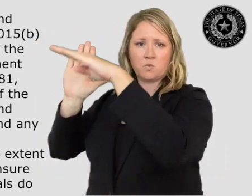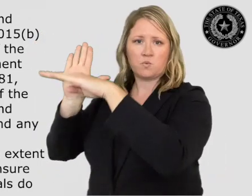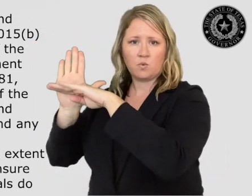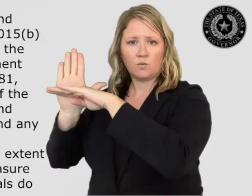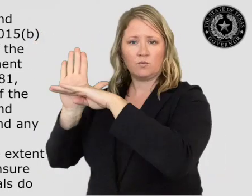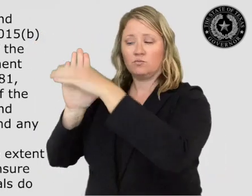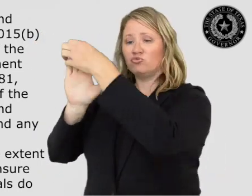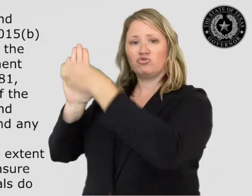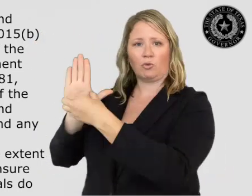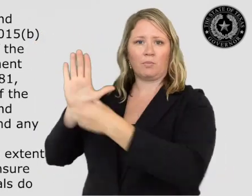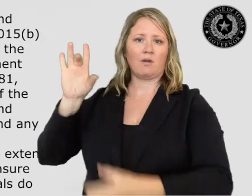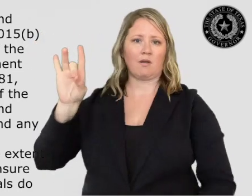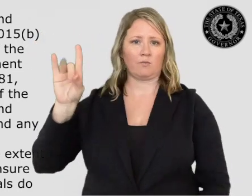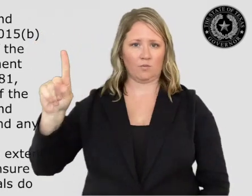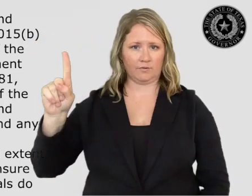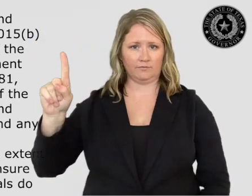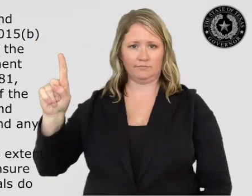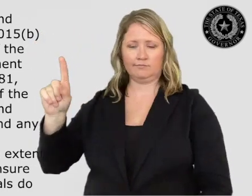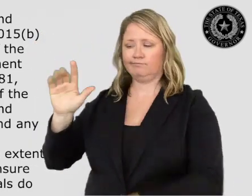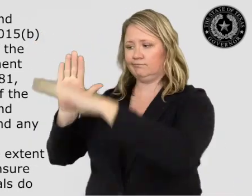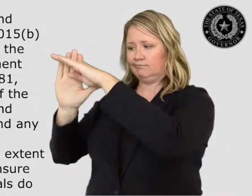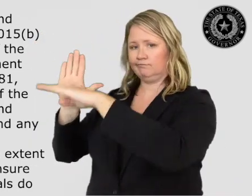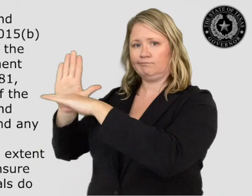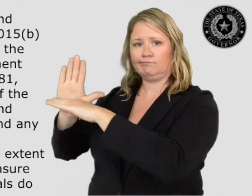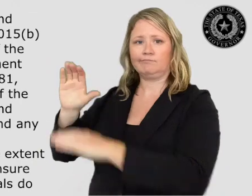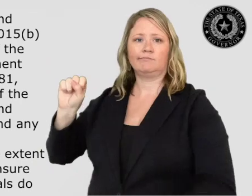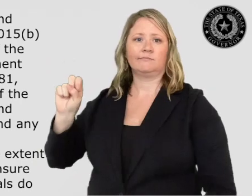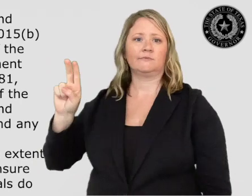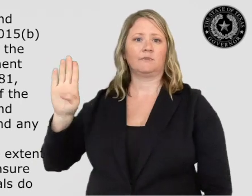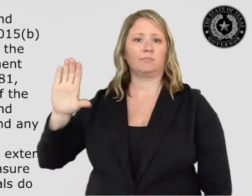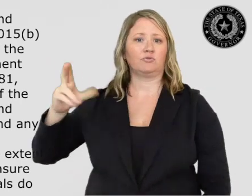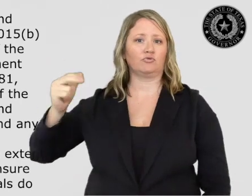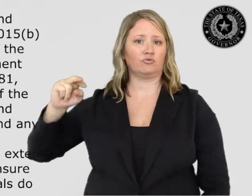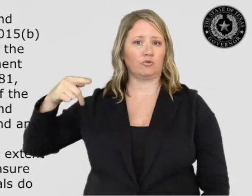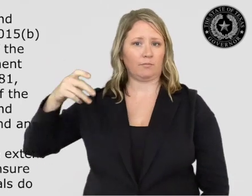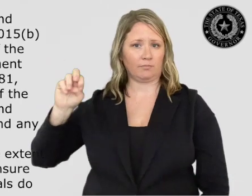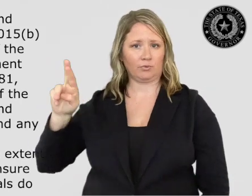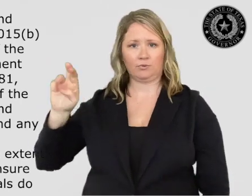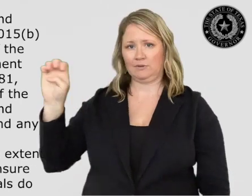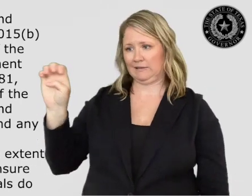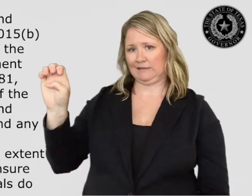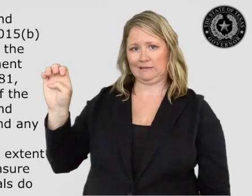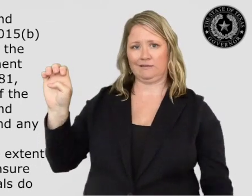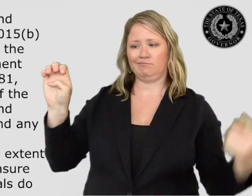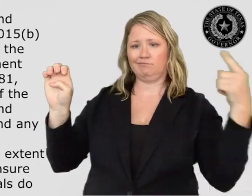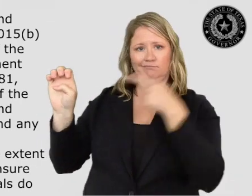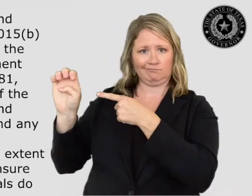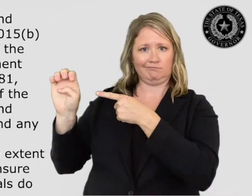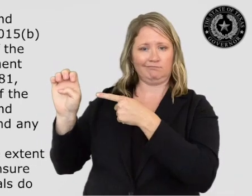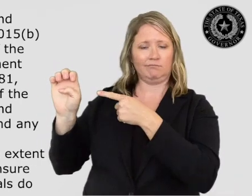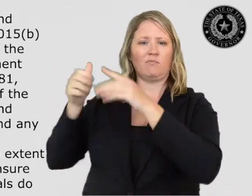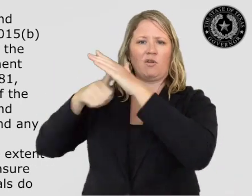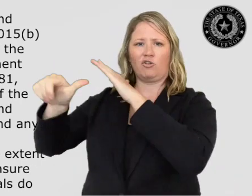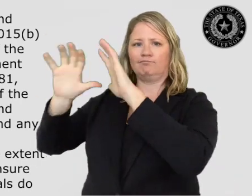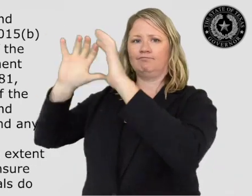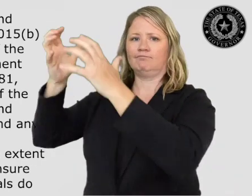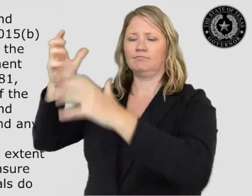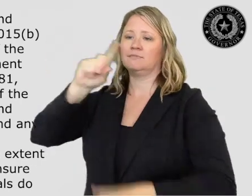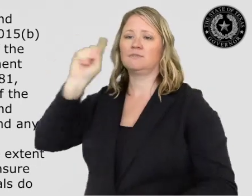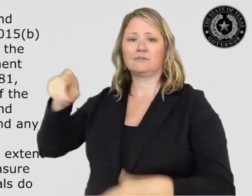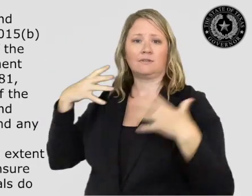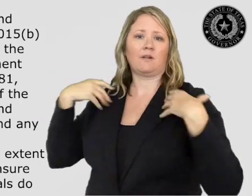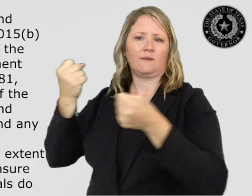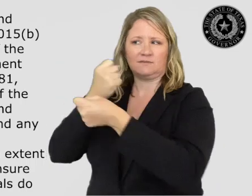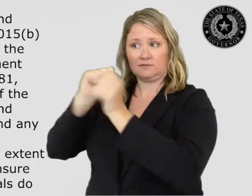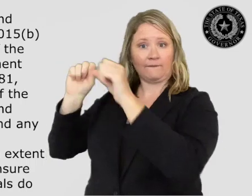418.1015b and 418.108 of the Texas Government Code, Chapter 81, Subchapter E of the Texas Health and